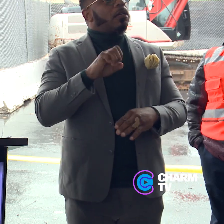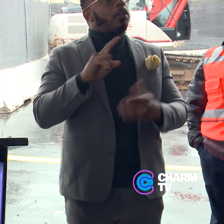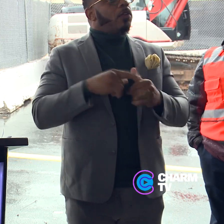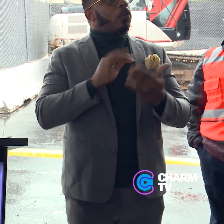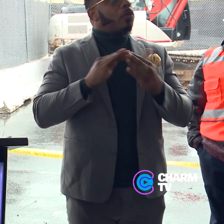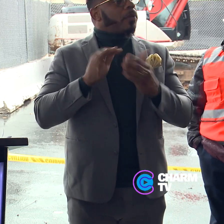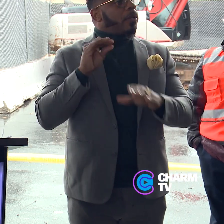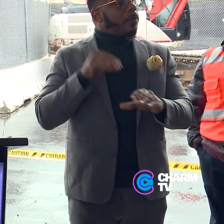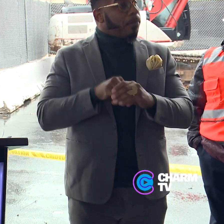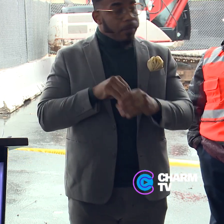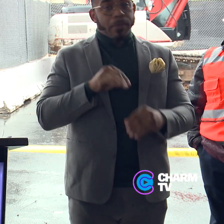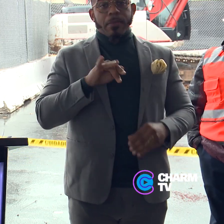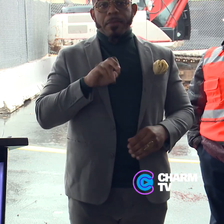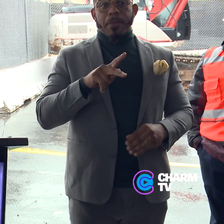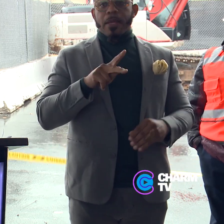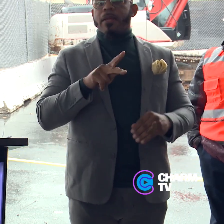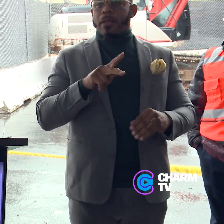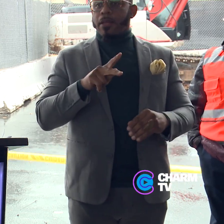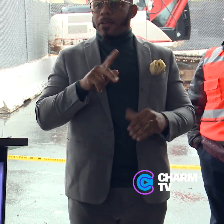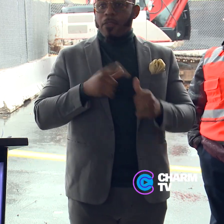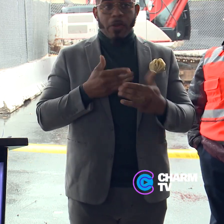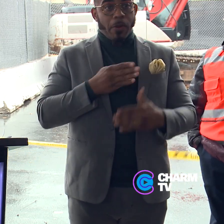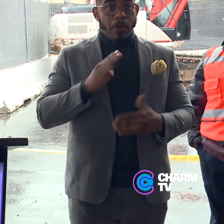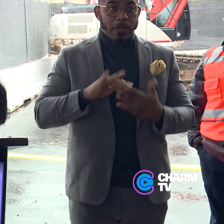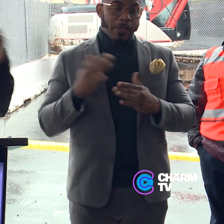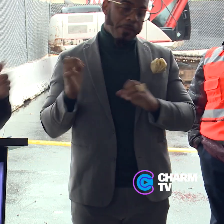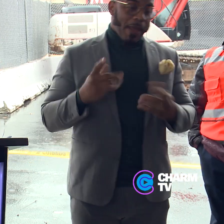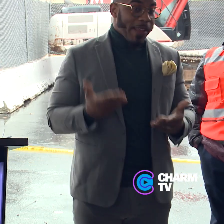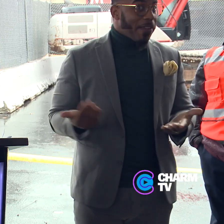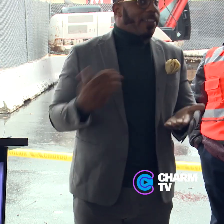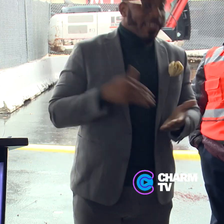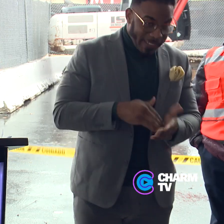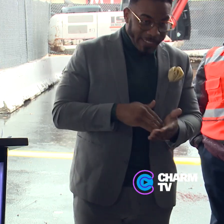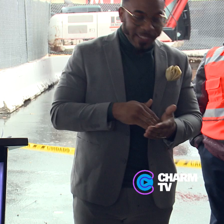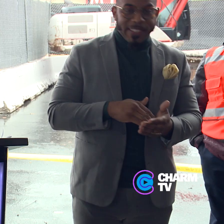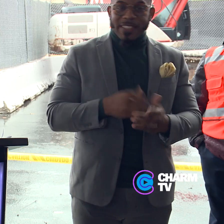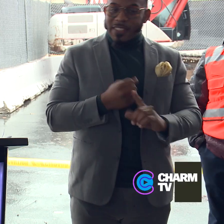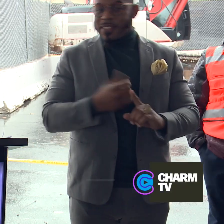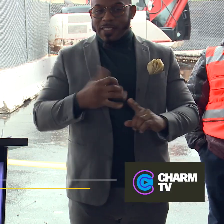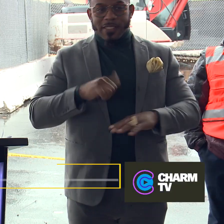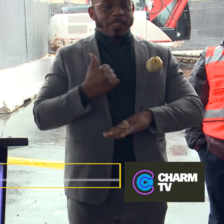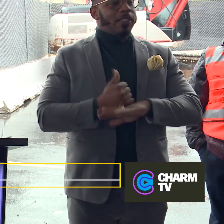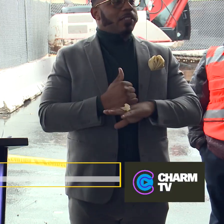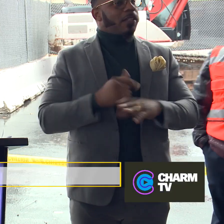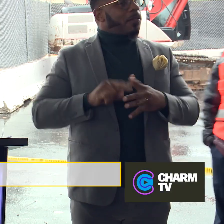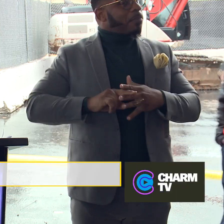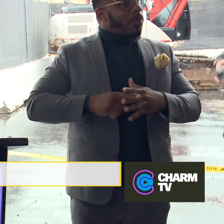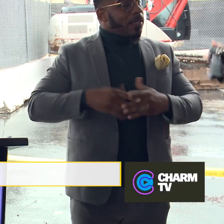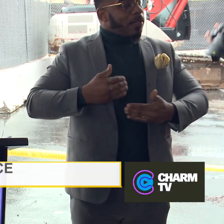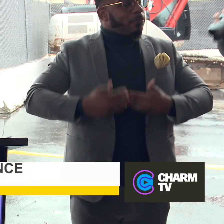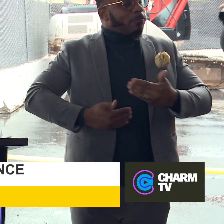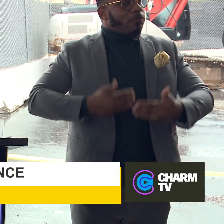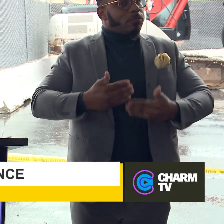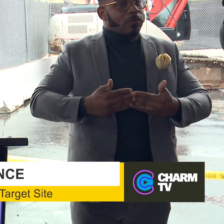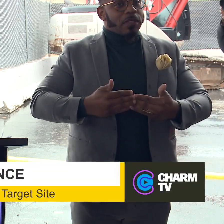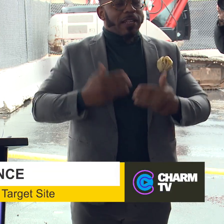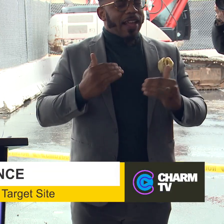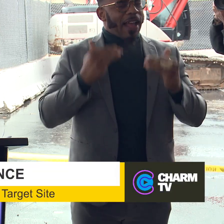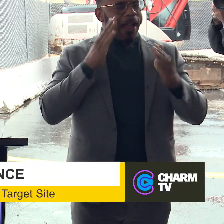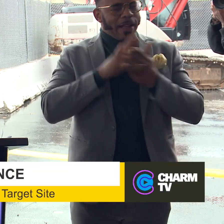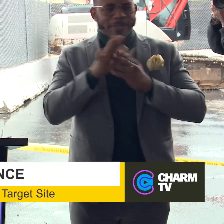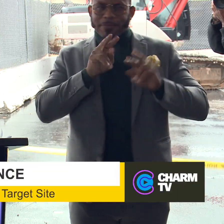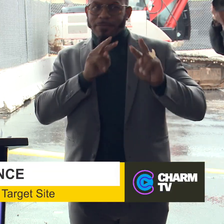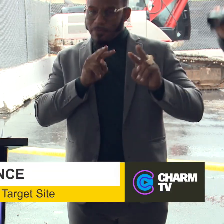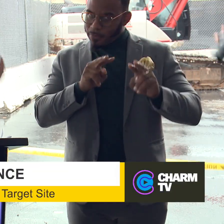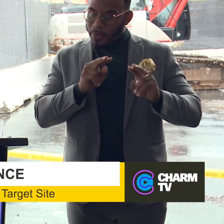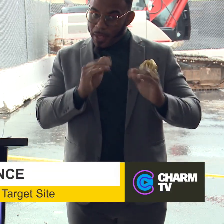Community Bank branch here in Baltimore City, and we're back here again to commence of the beginning of the highly